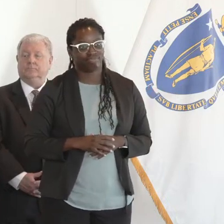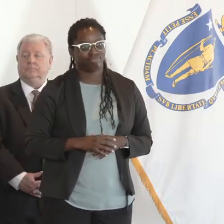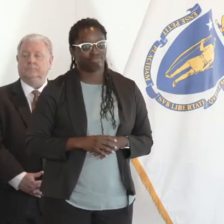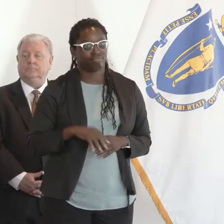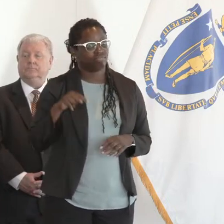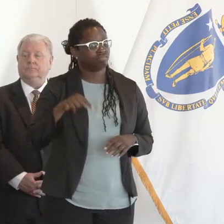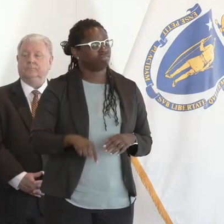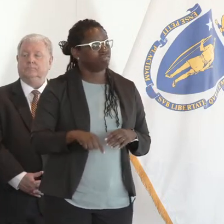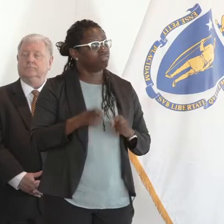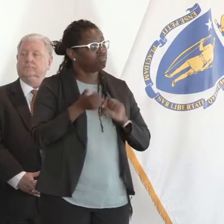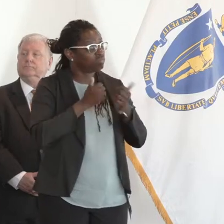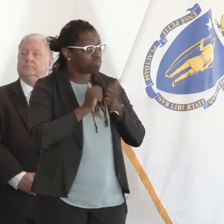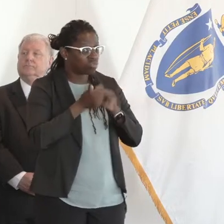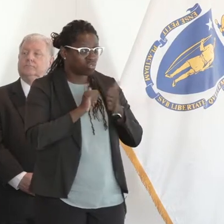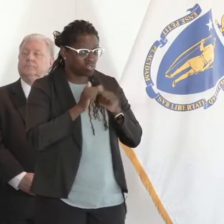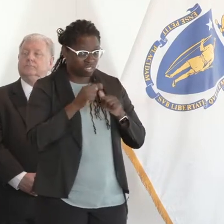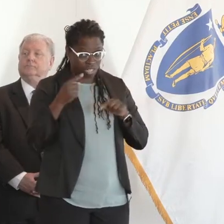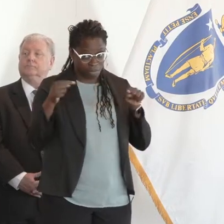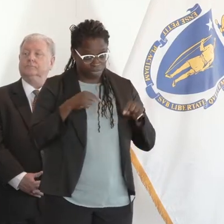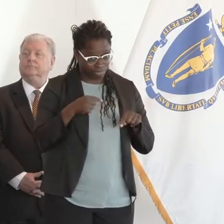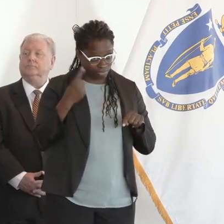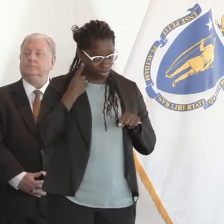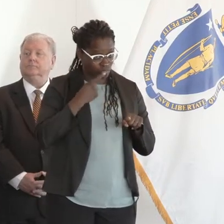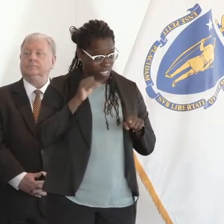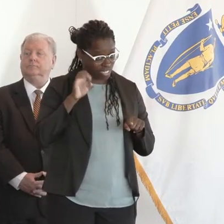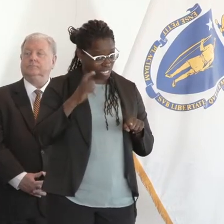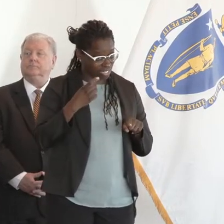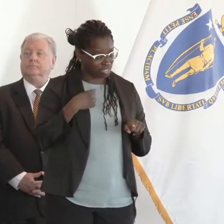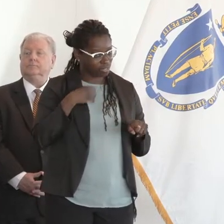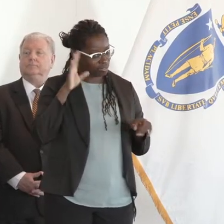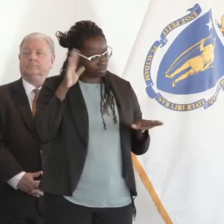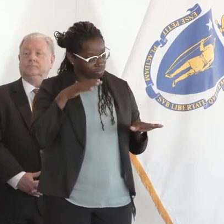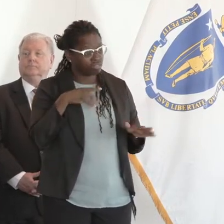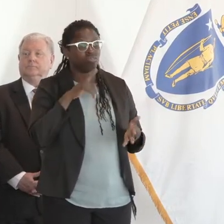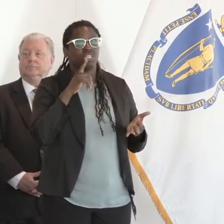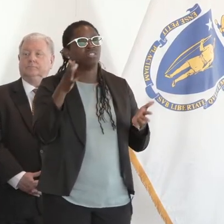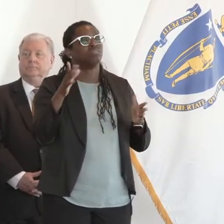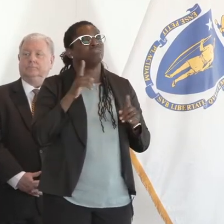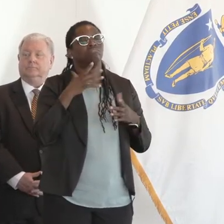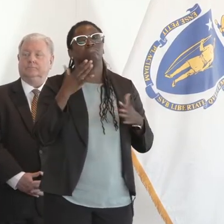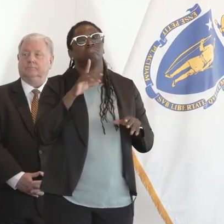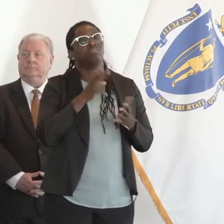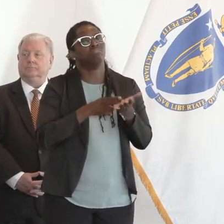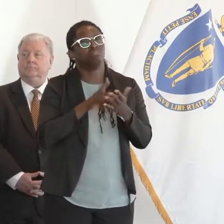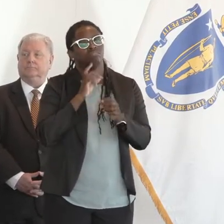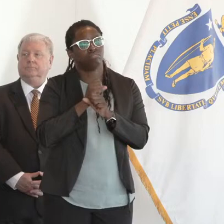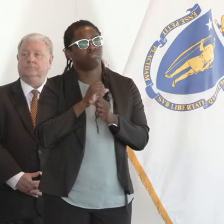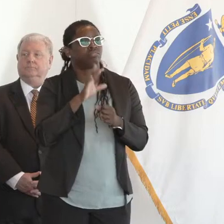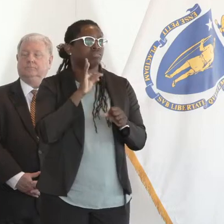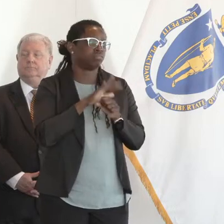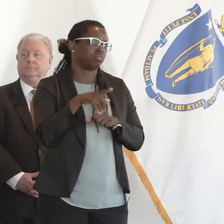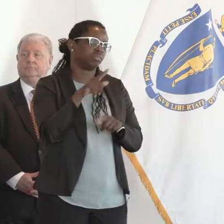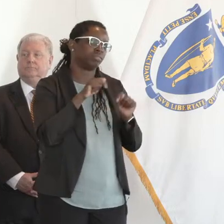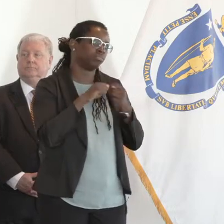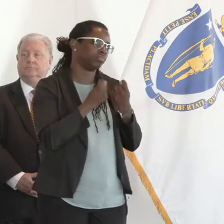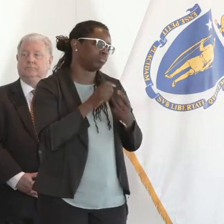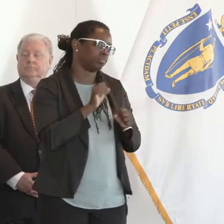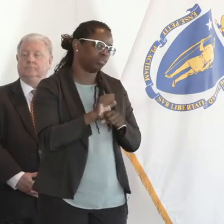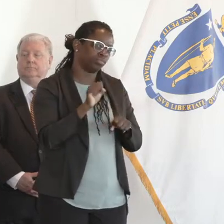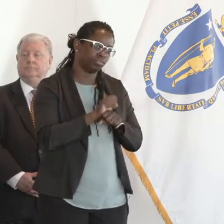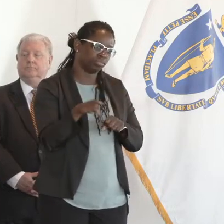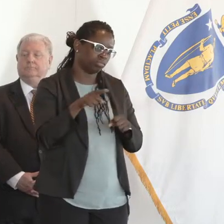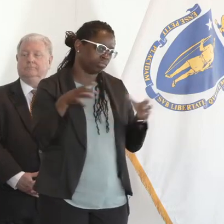game last night. I'm a true believer in teamwork. I believe that for the most intractable or seemingly intractable problems that we